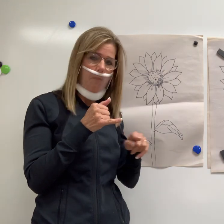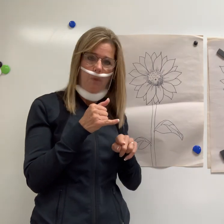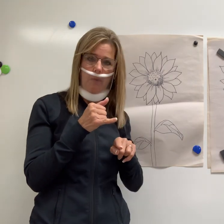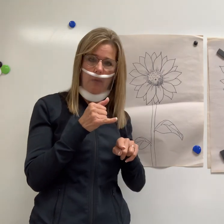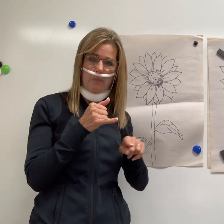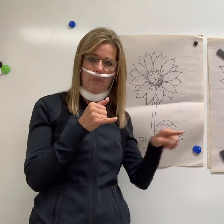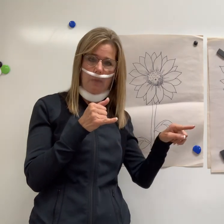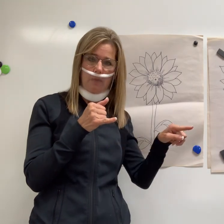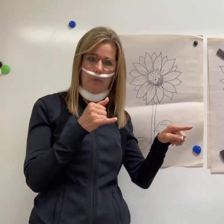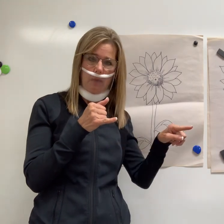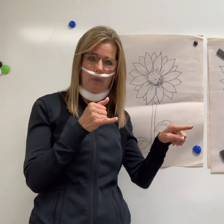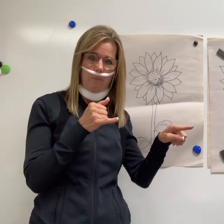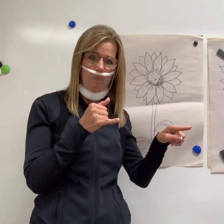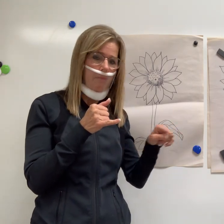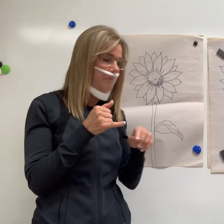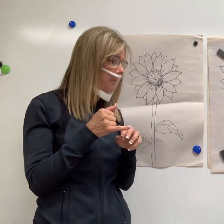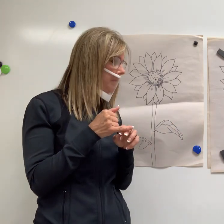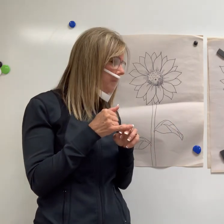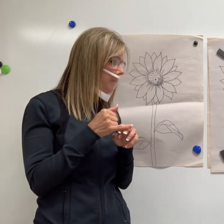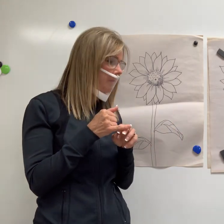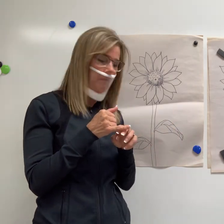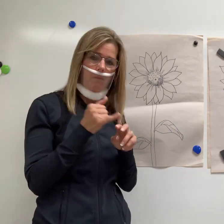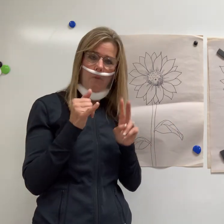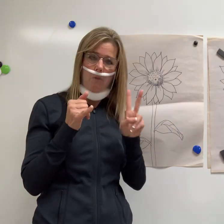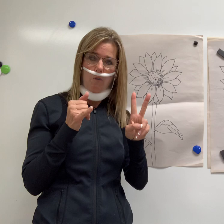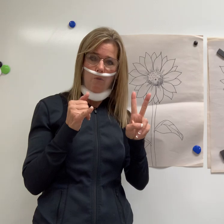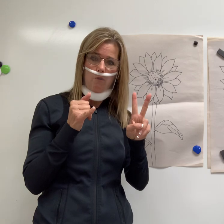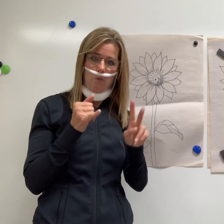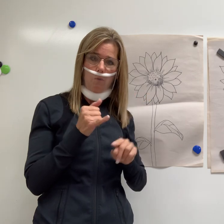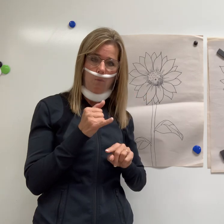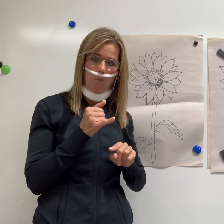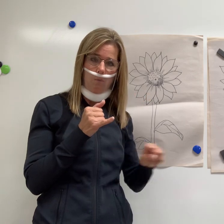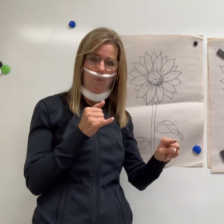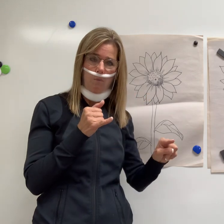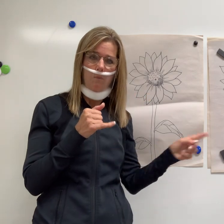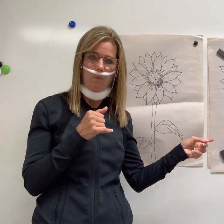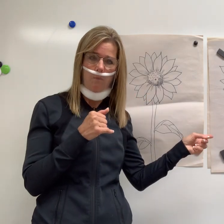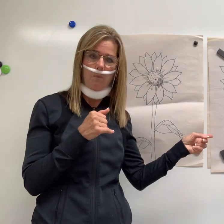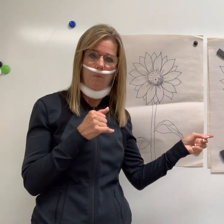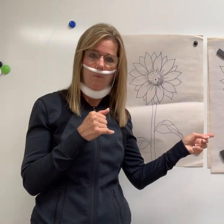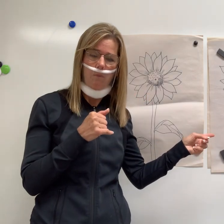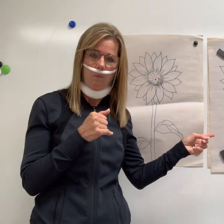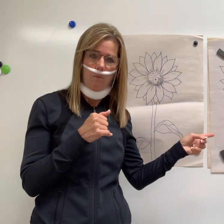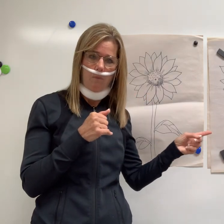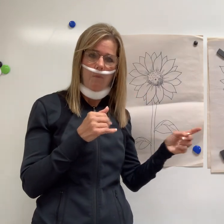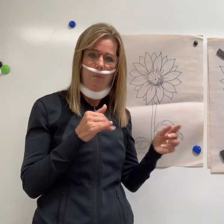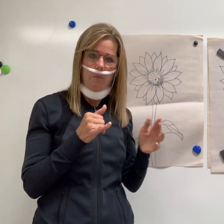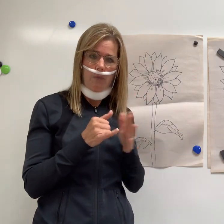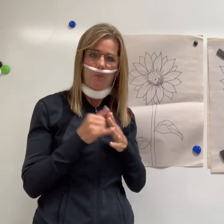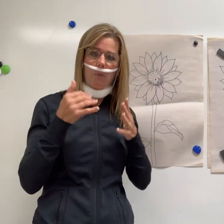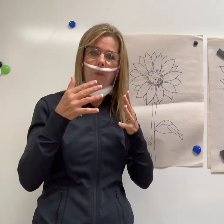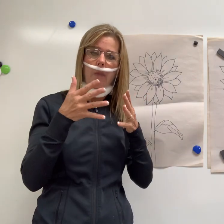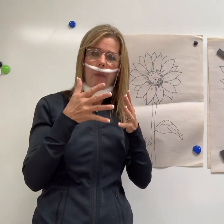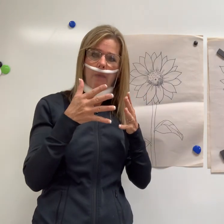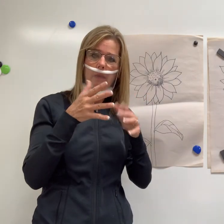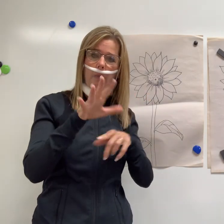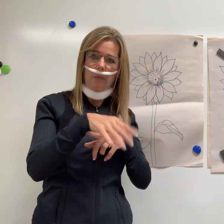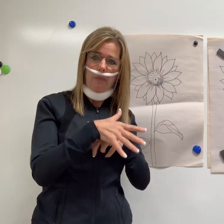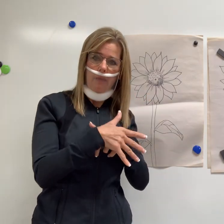it. One, two short, skinny, straight lines. That's where that leaf is stuck onto the